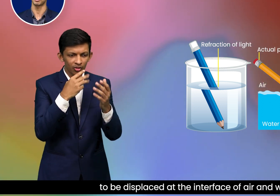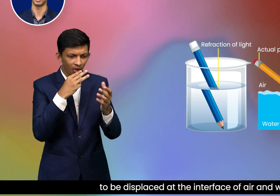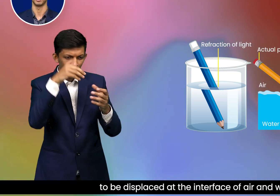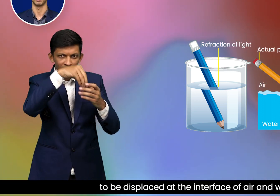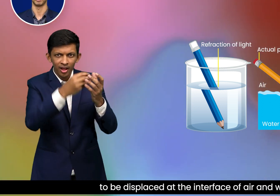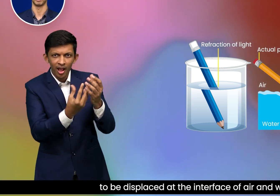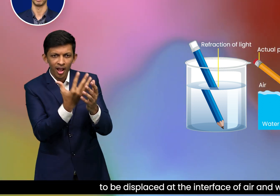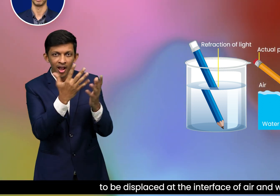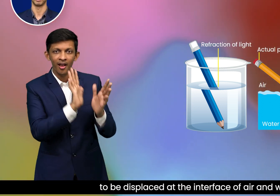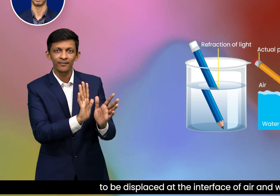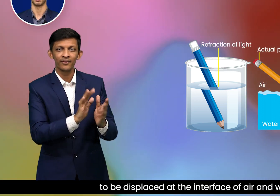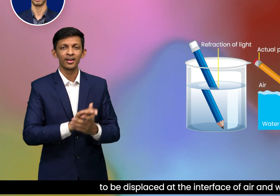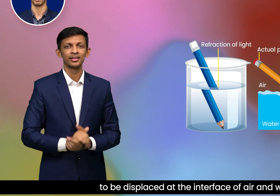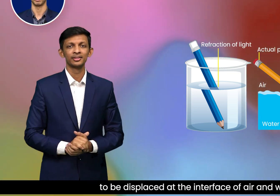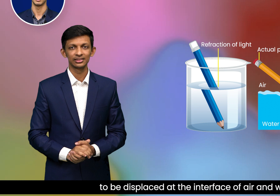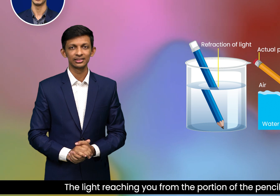and water.